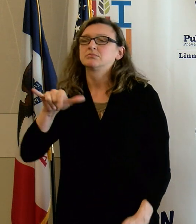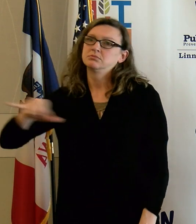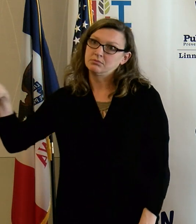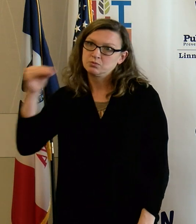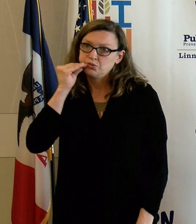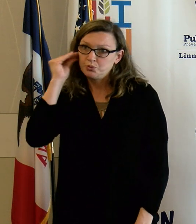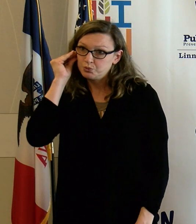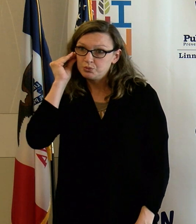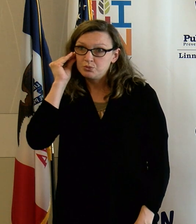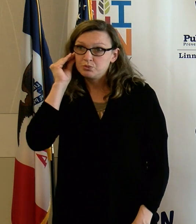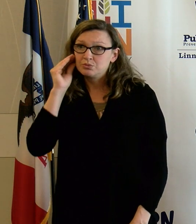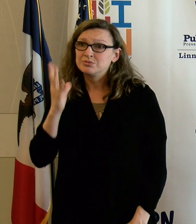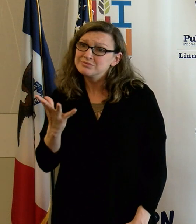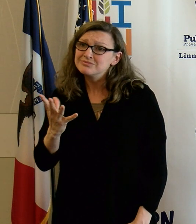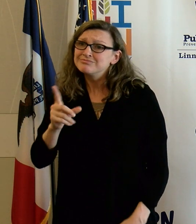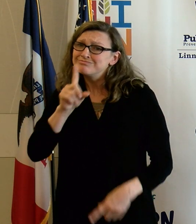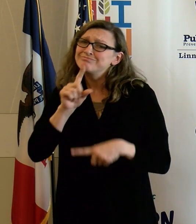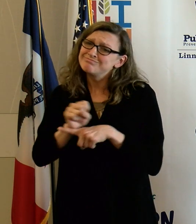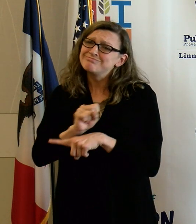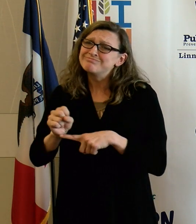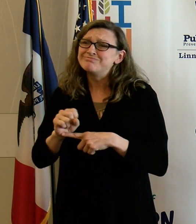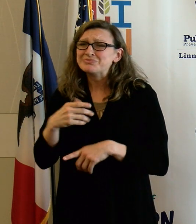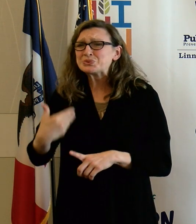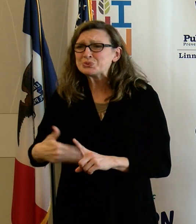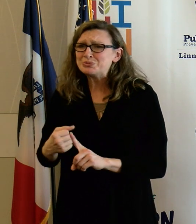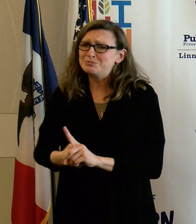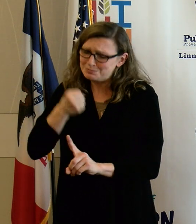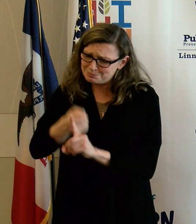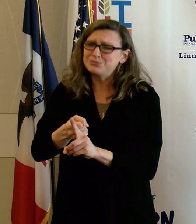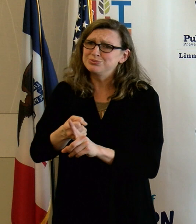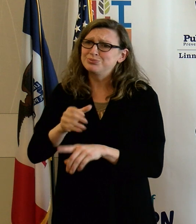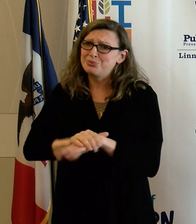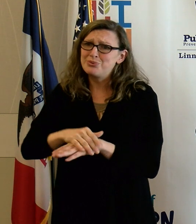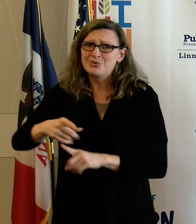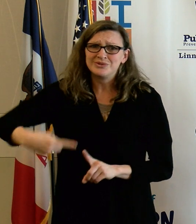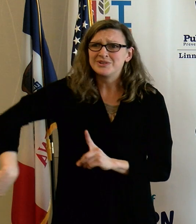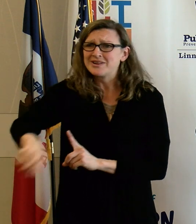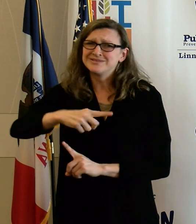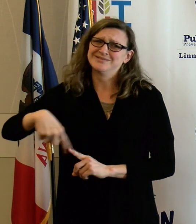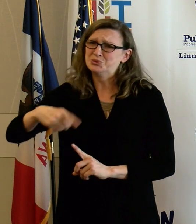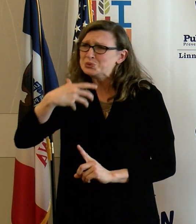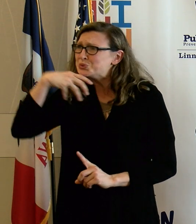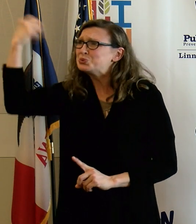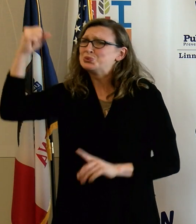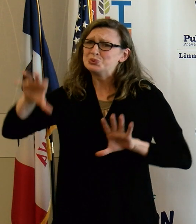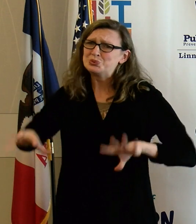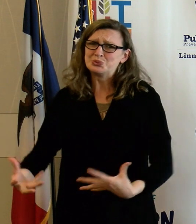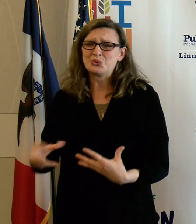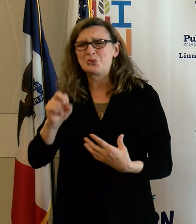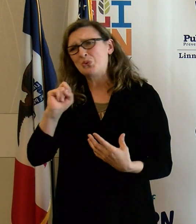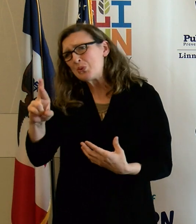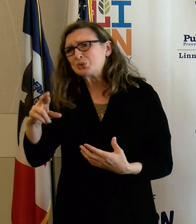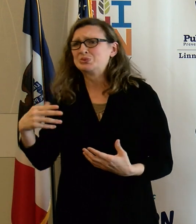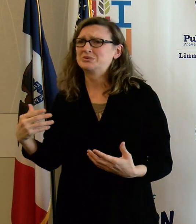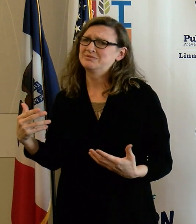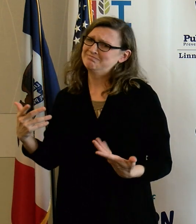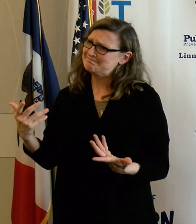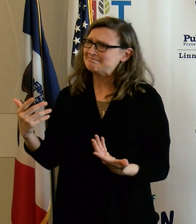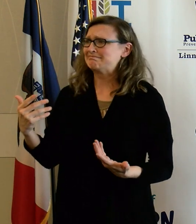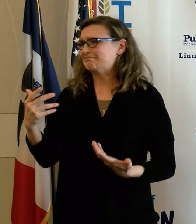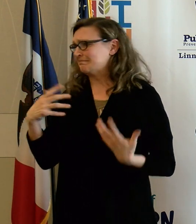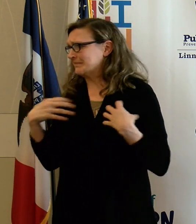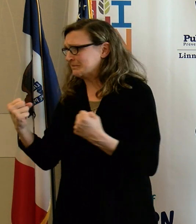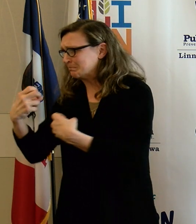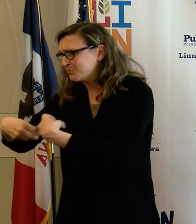true for those that work or interact with vulnerable populations, such as older